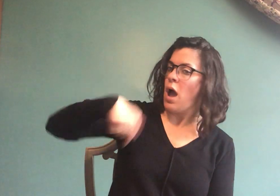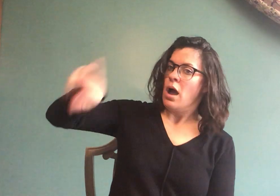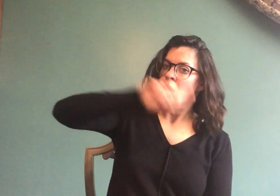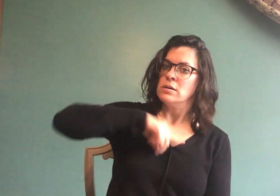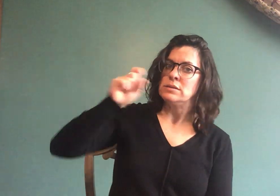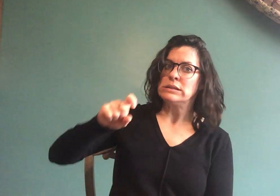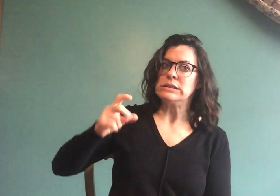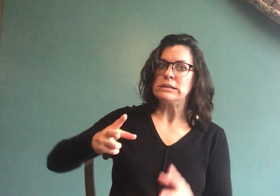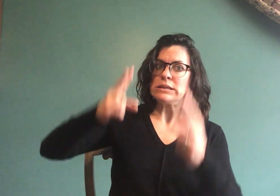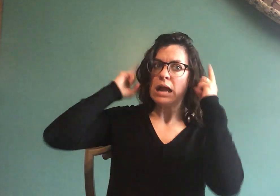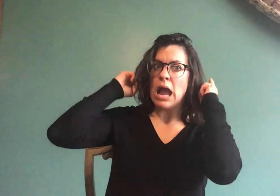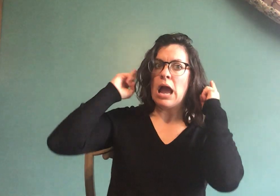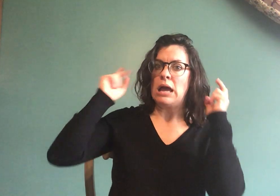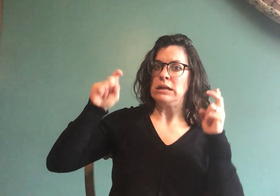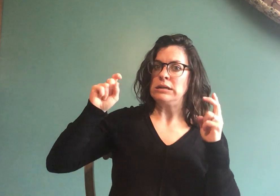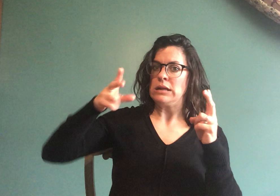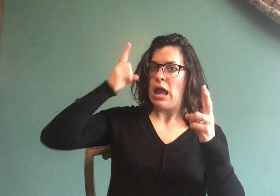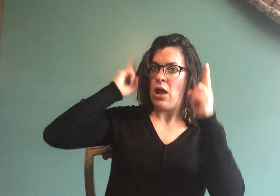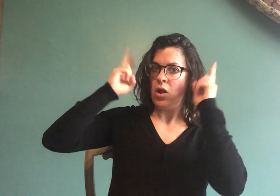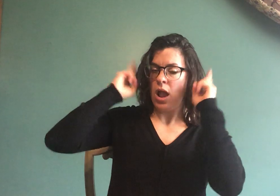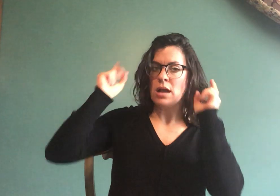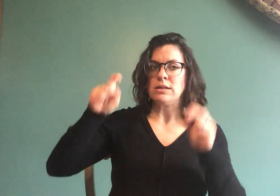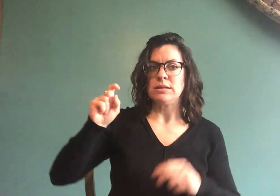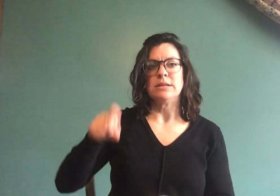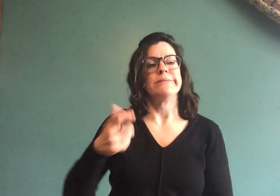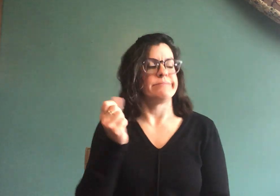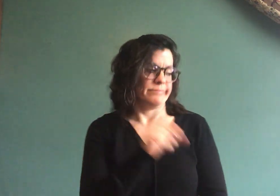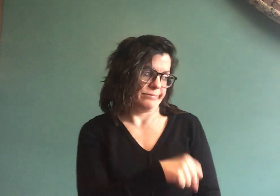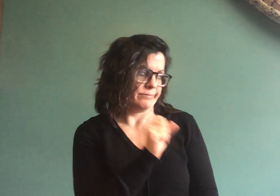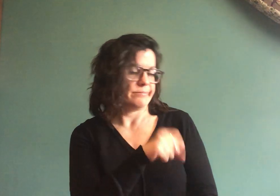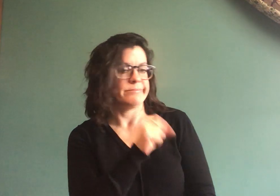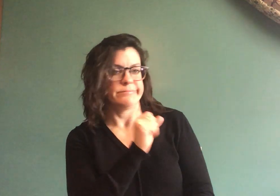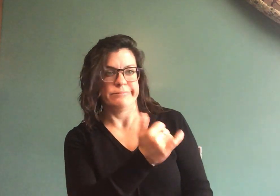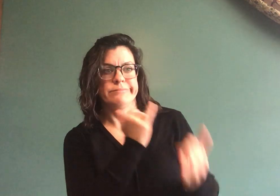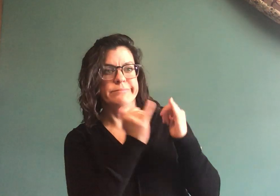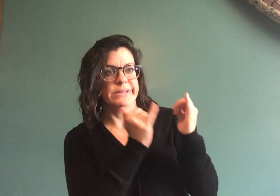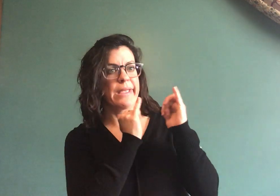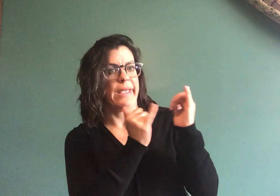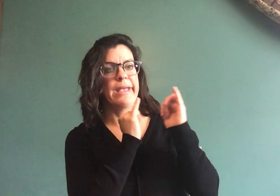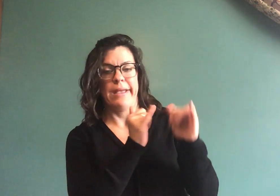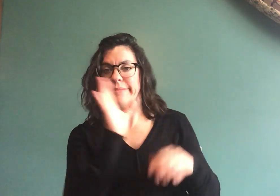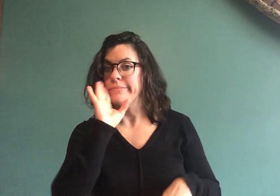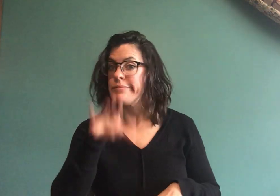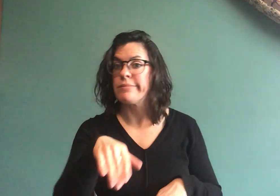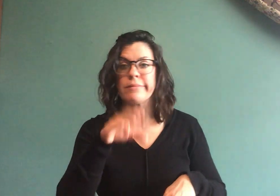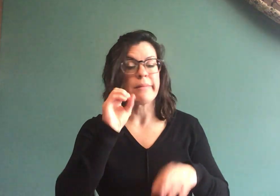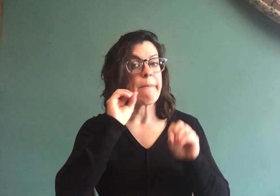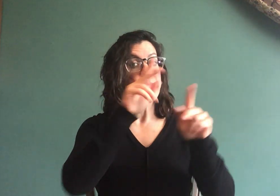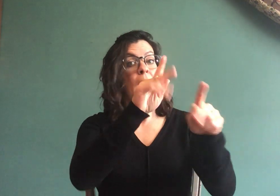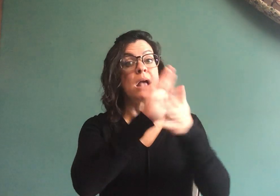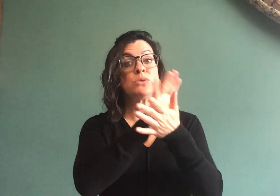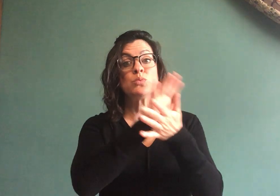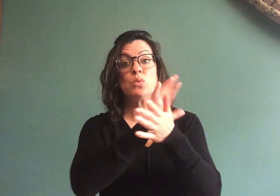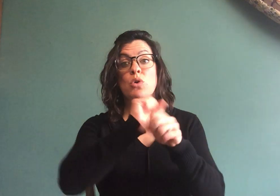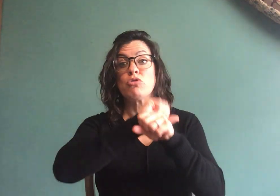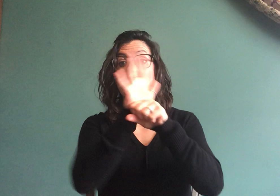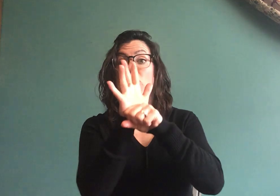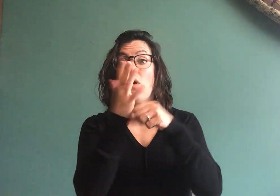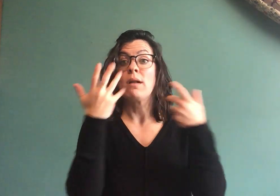done. Okay, we'll all be lining up in cars. Yeah. When this is over, okay, to get haircuts